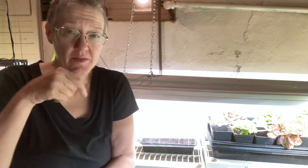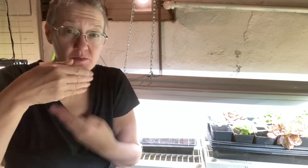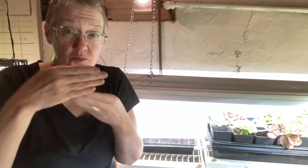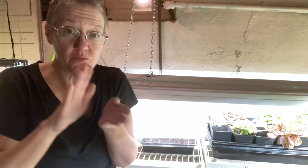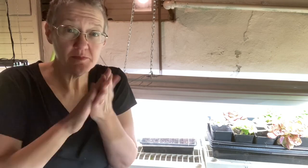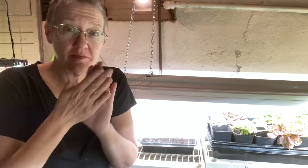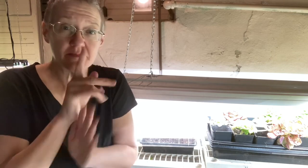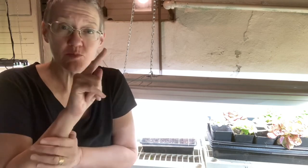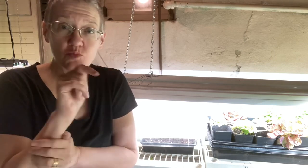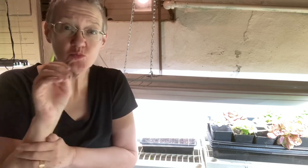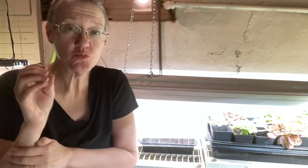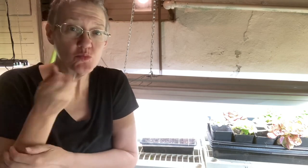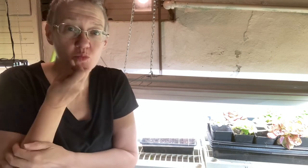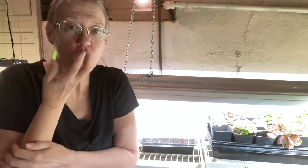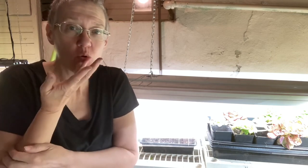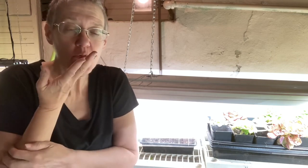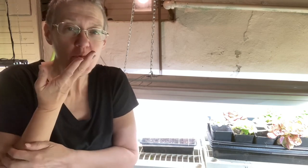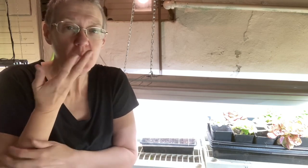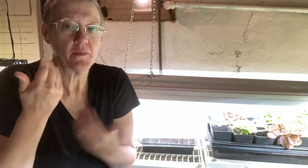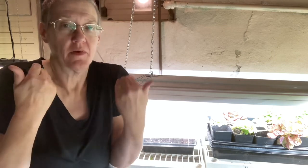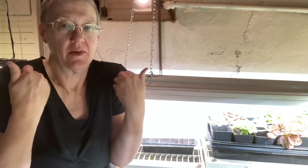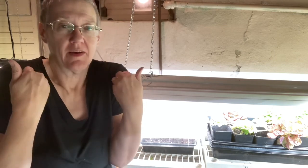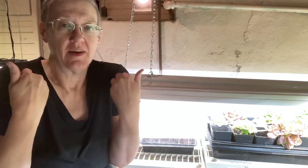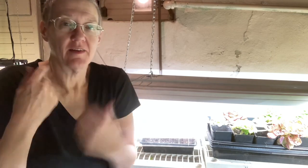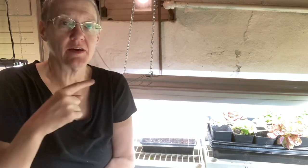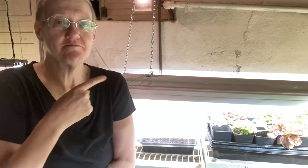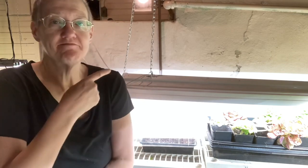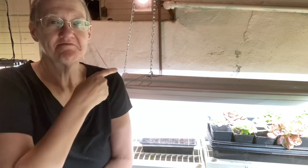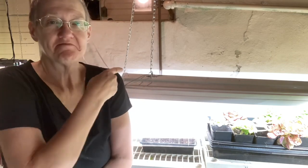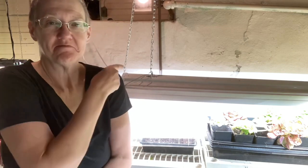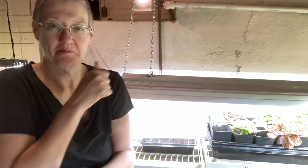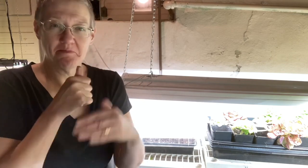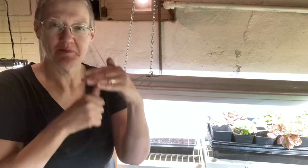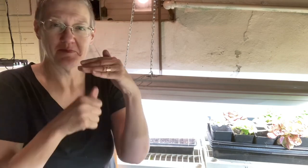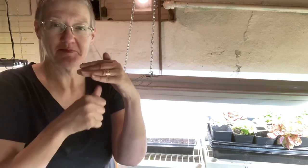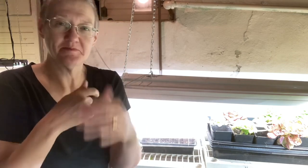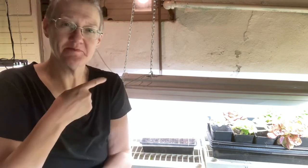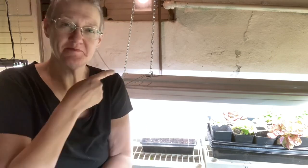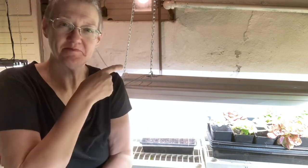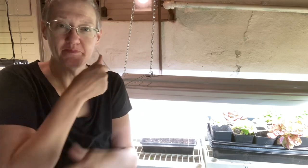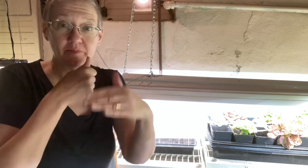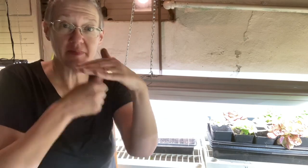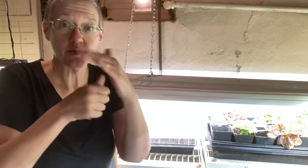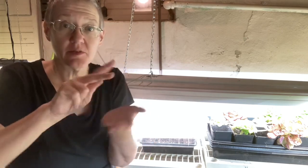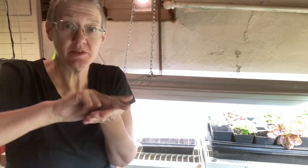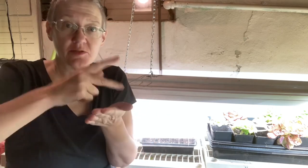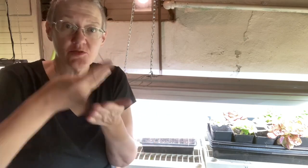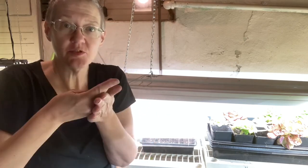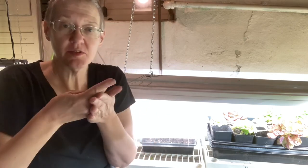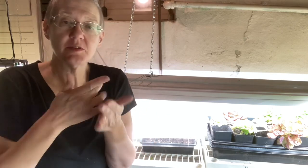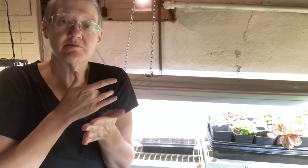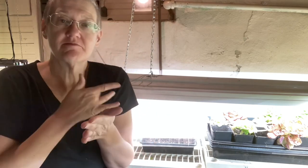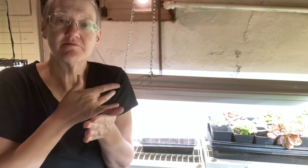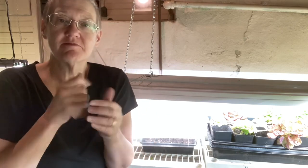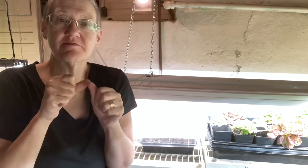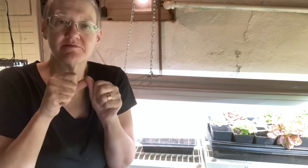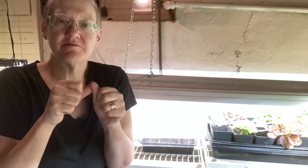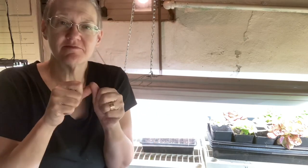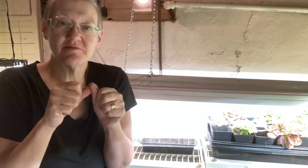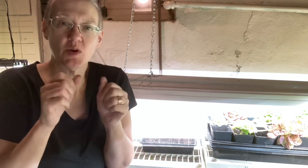curious, will this room get too warm for the lettuce? But if it does, at the other end of the basement under the kitchen, that room